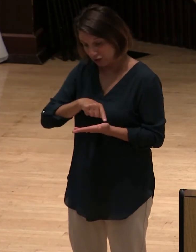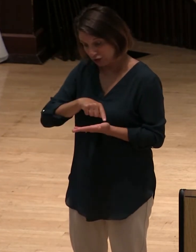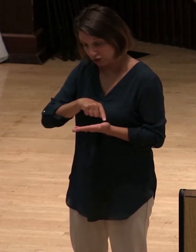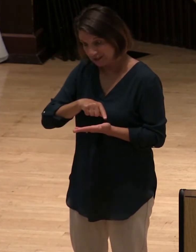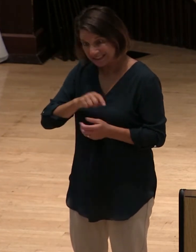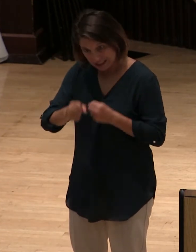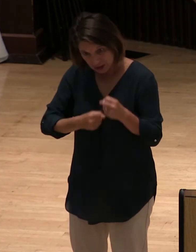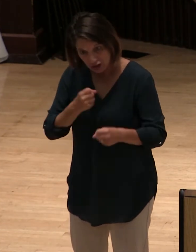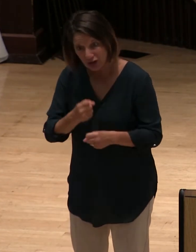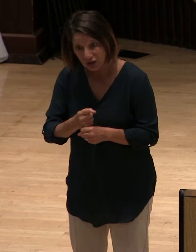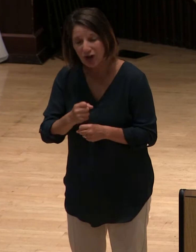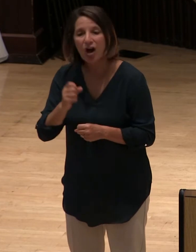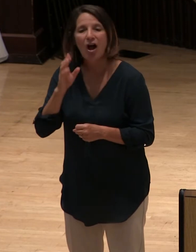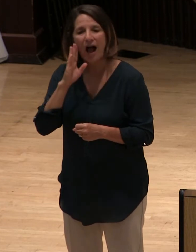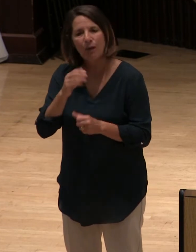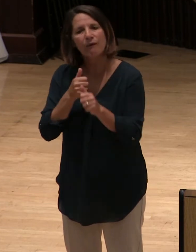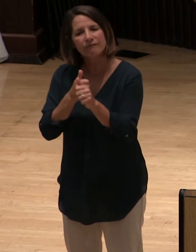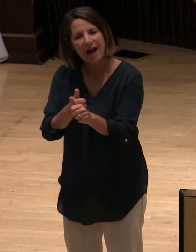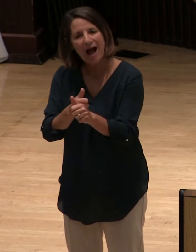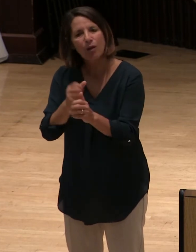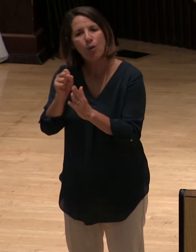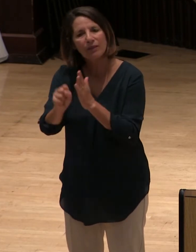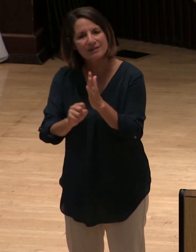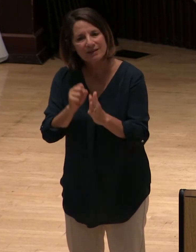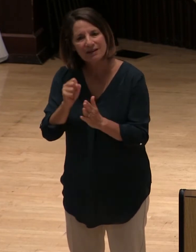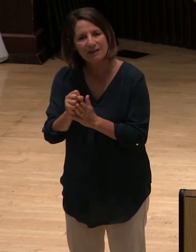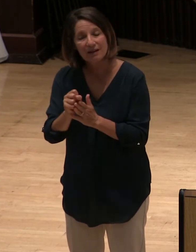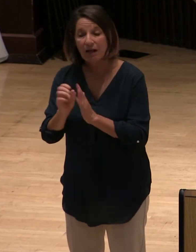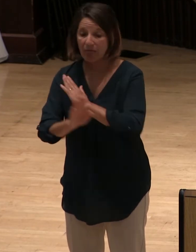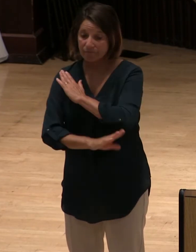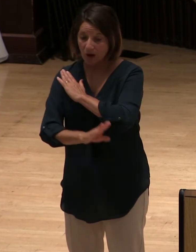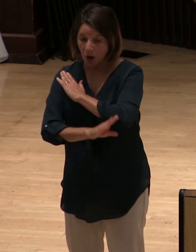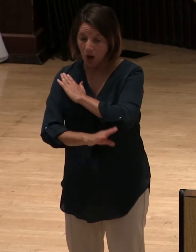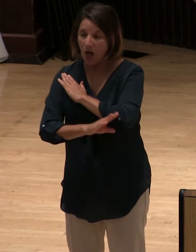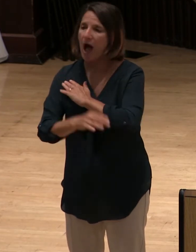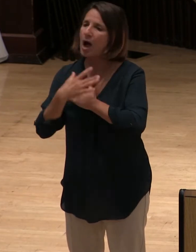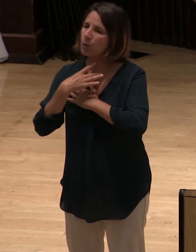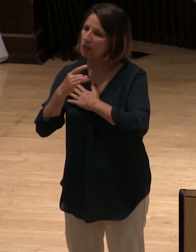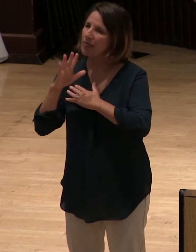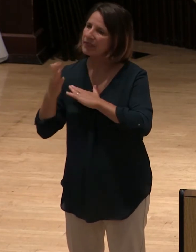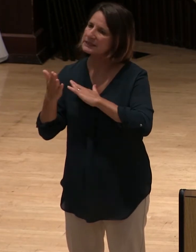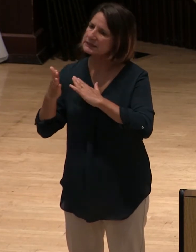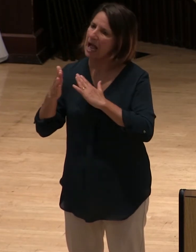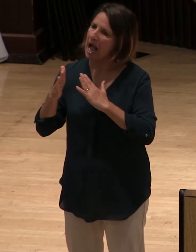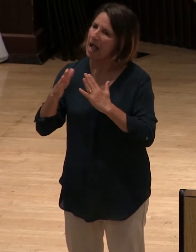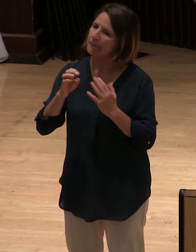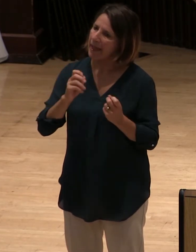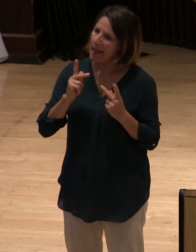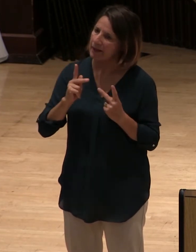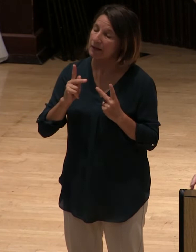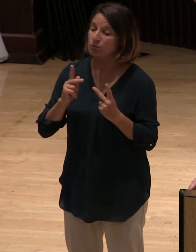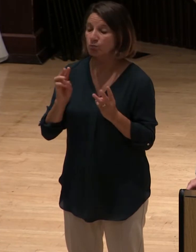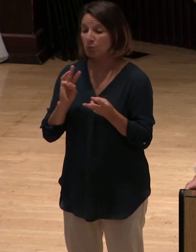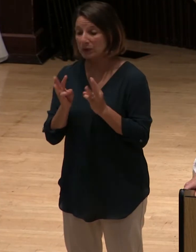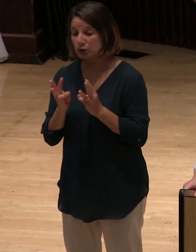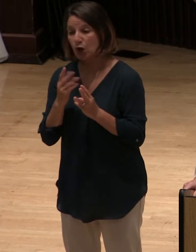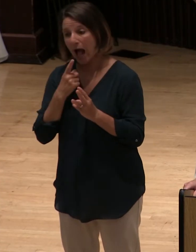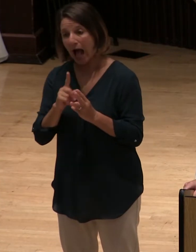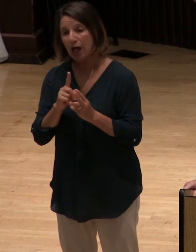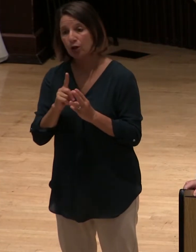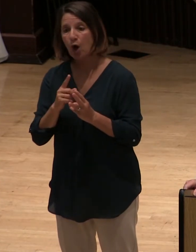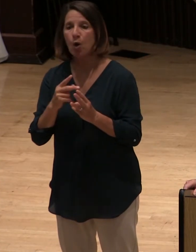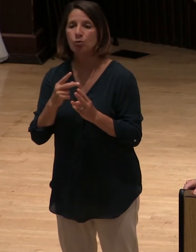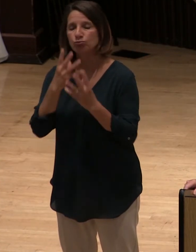seasons. In the fall, I will let things die back. In the winter, I think I'll go dormant. And